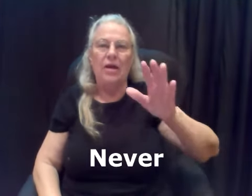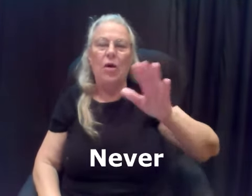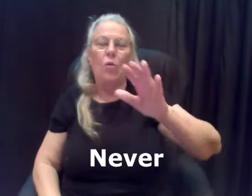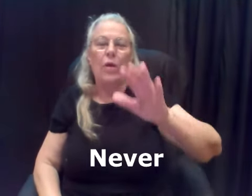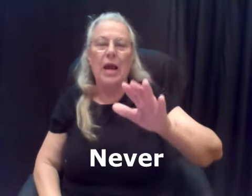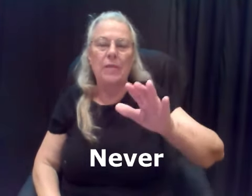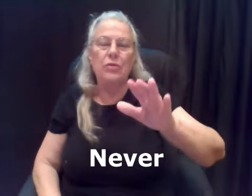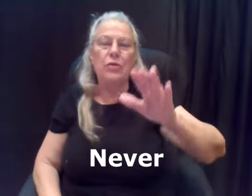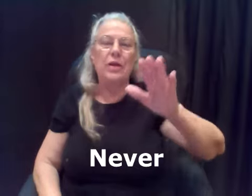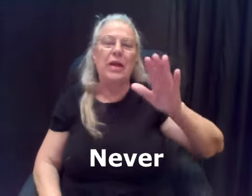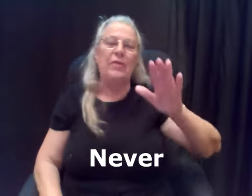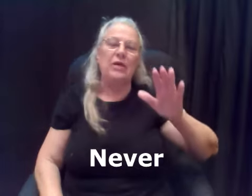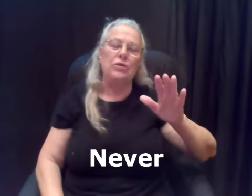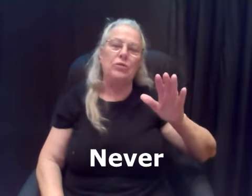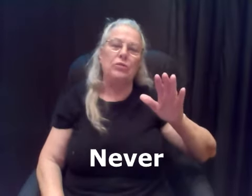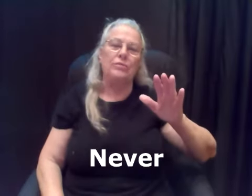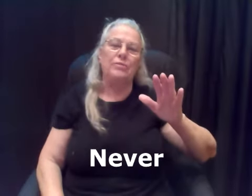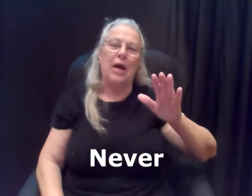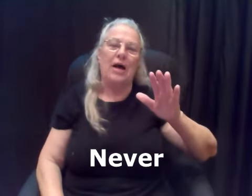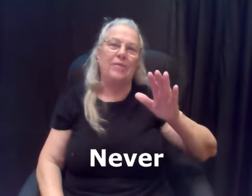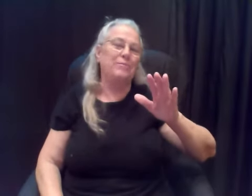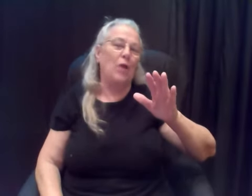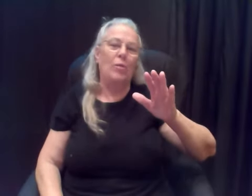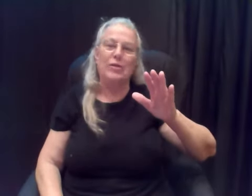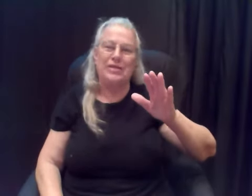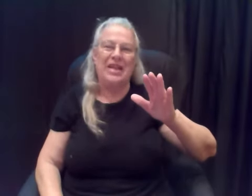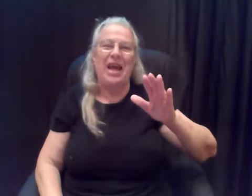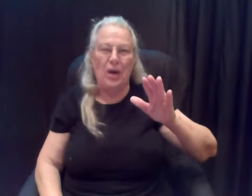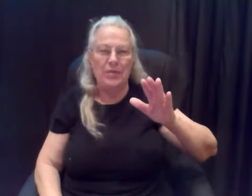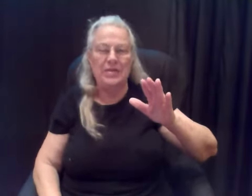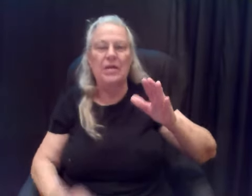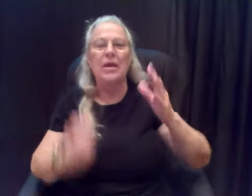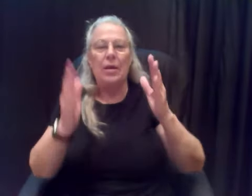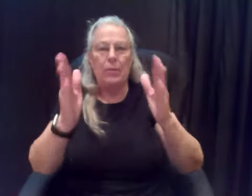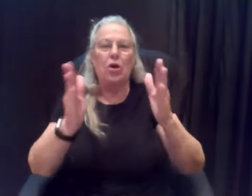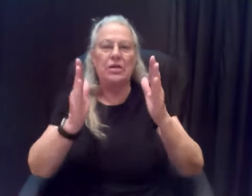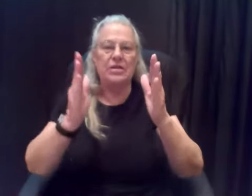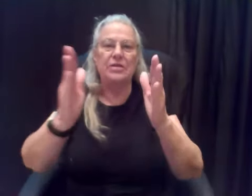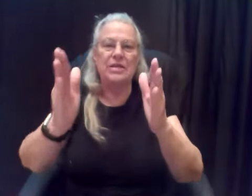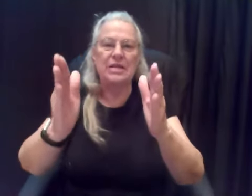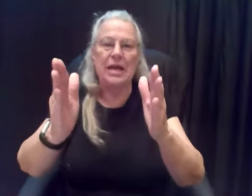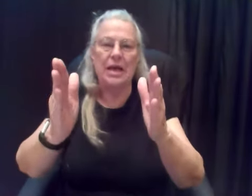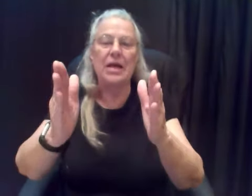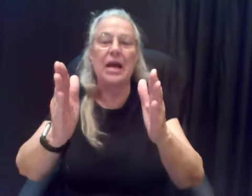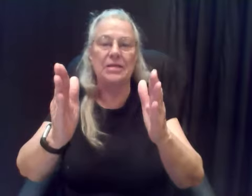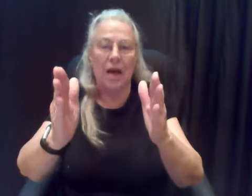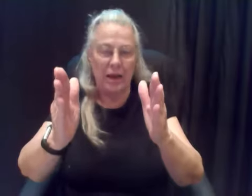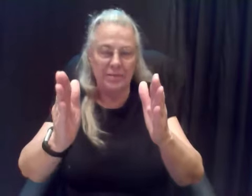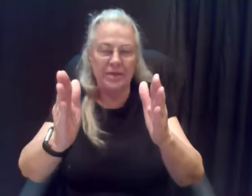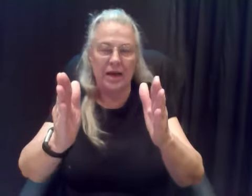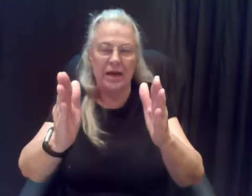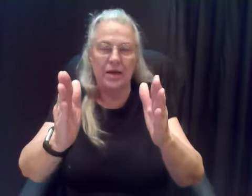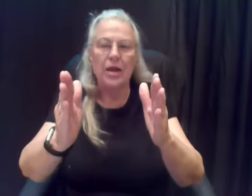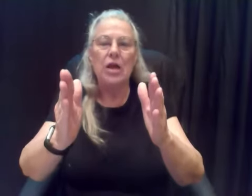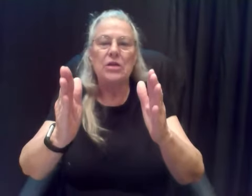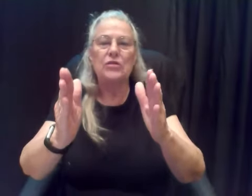what I'm doing and they do almost the opposite because they're seeing it as I'm signing it. So if